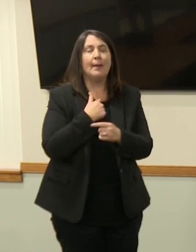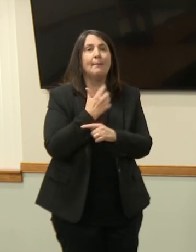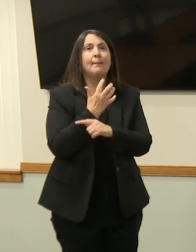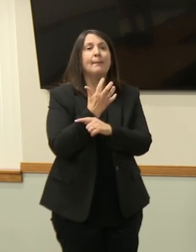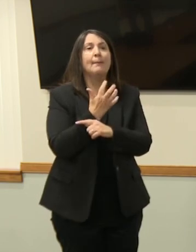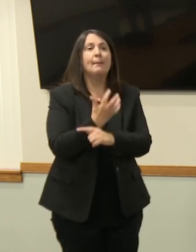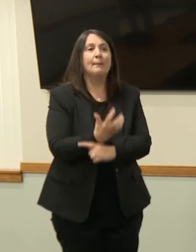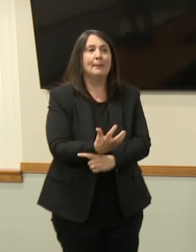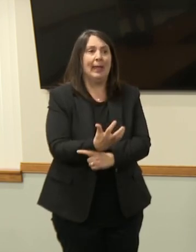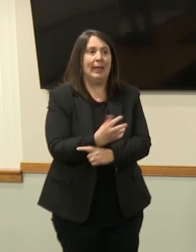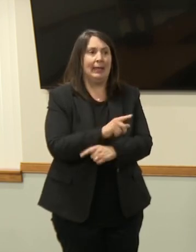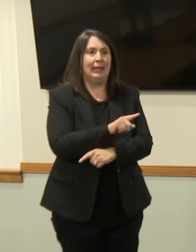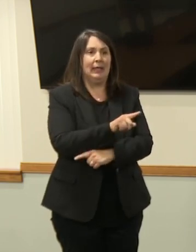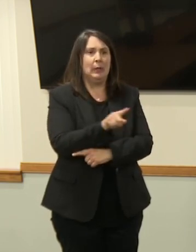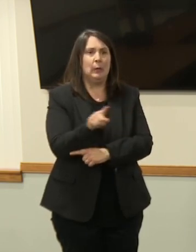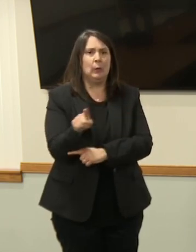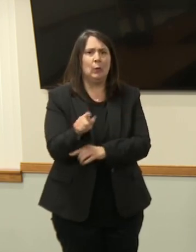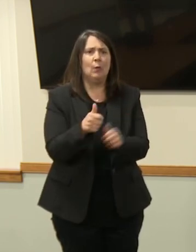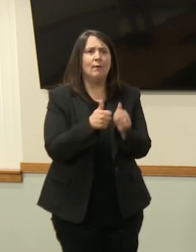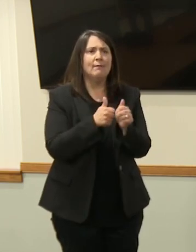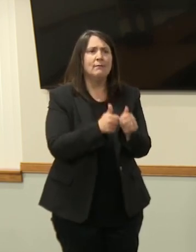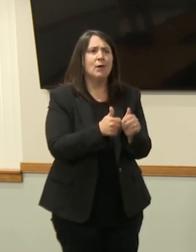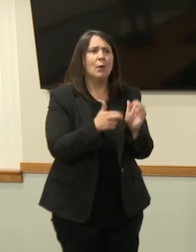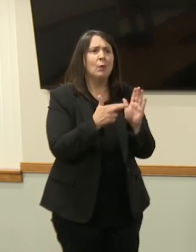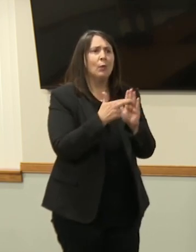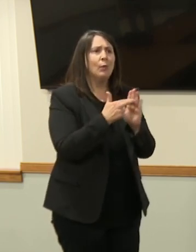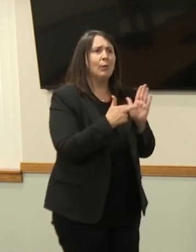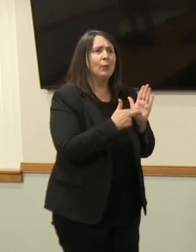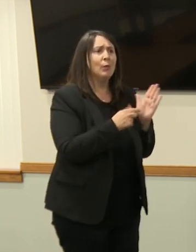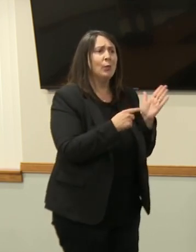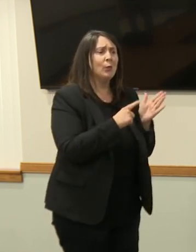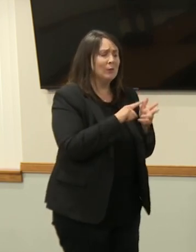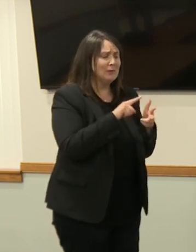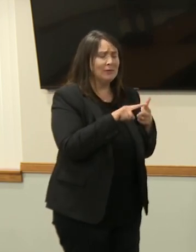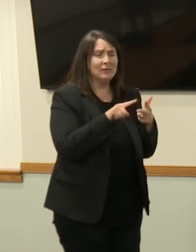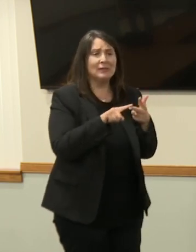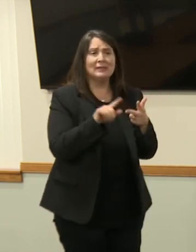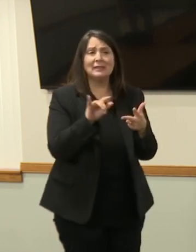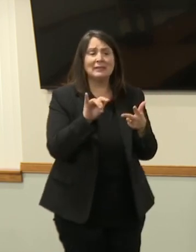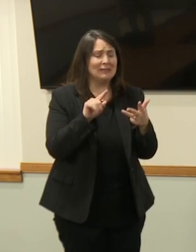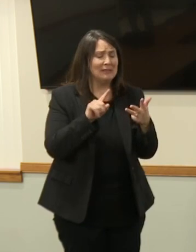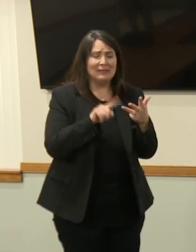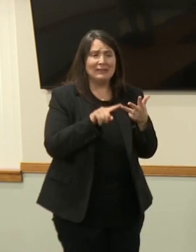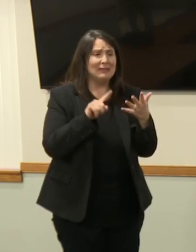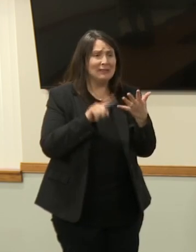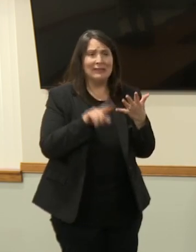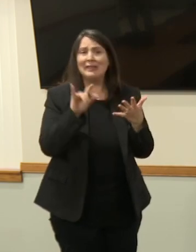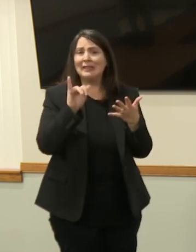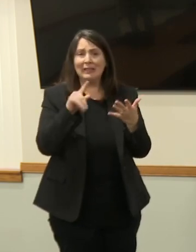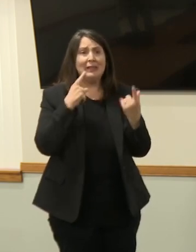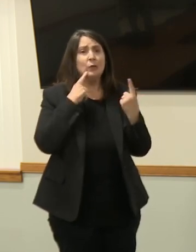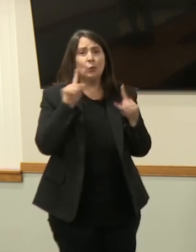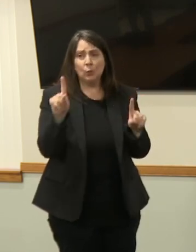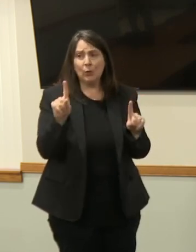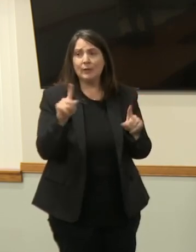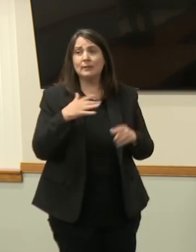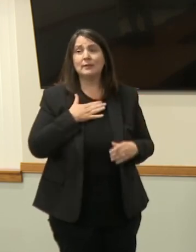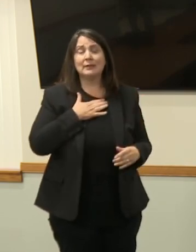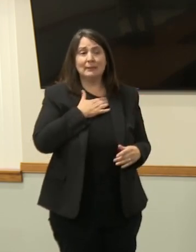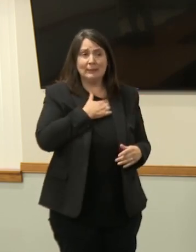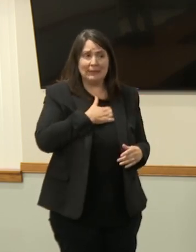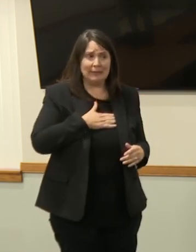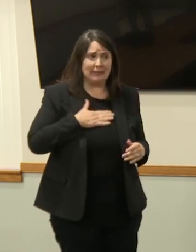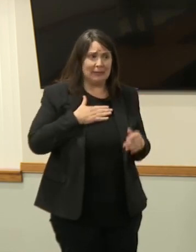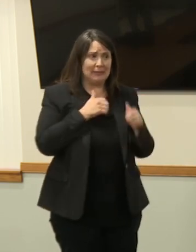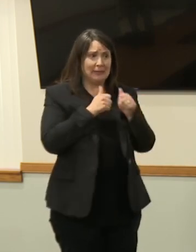say, follow those guidance. They work. And really follow them. It means that, again,